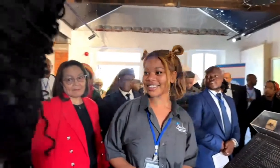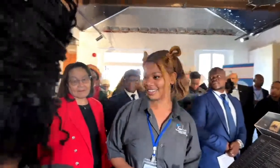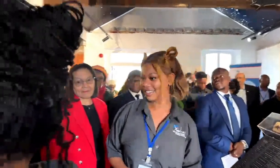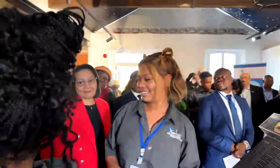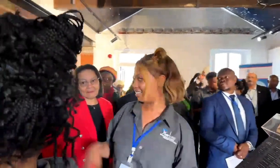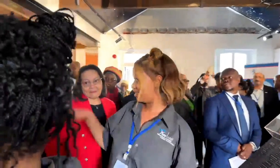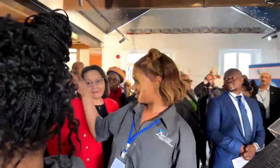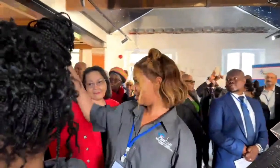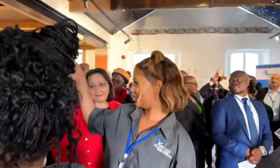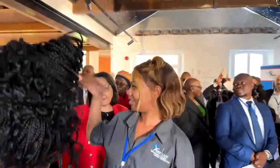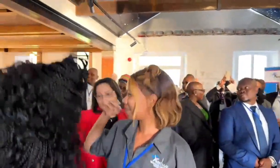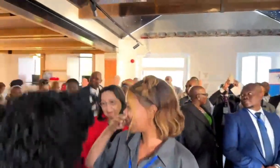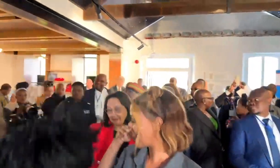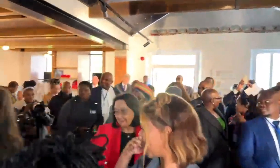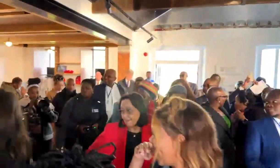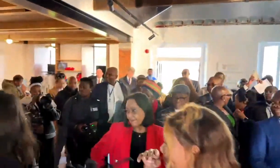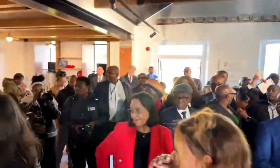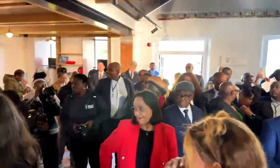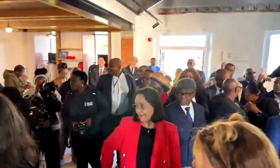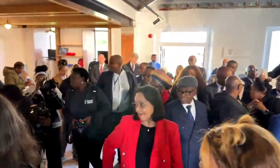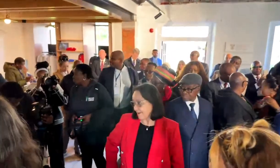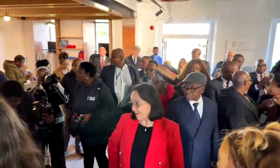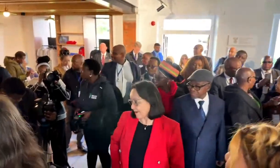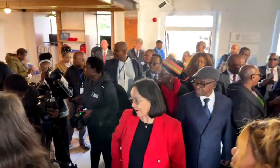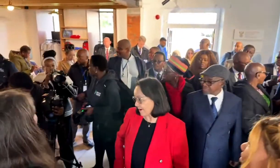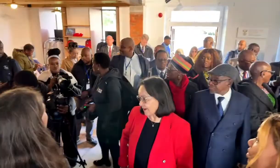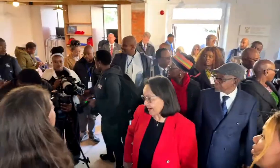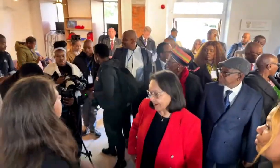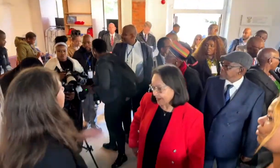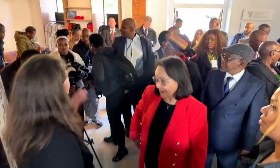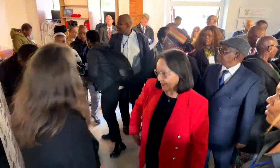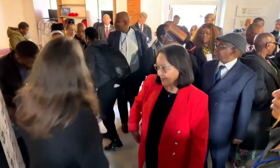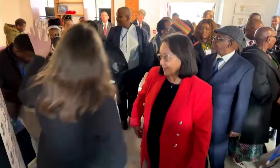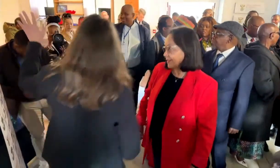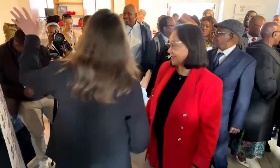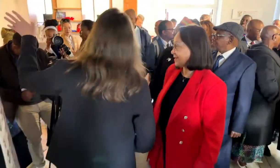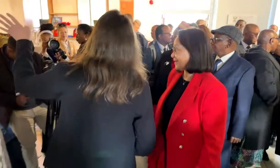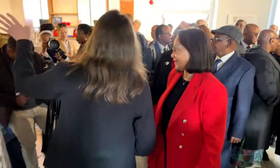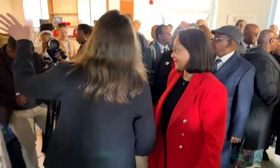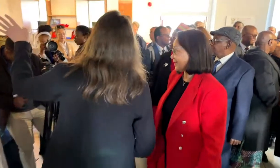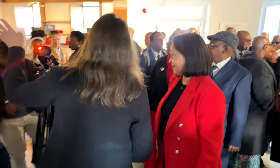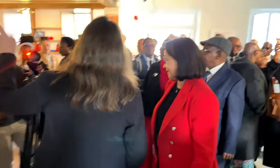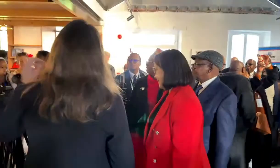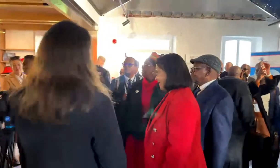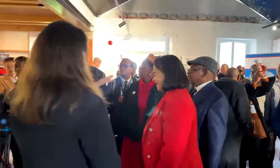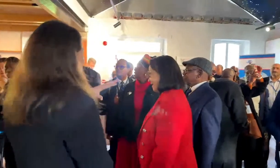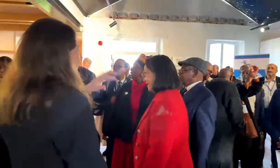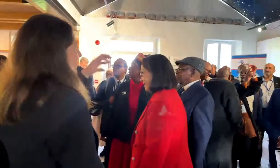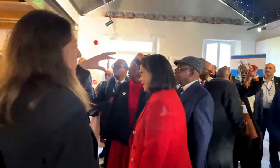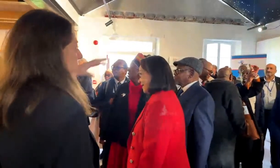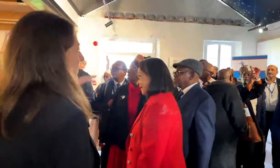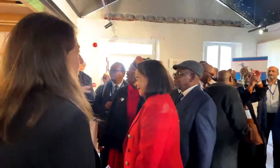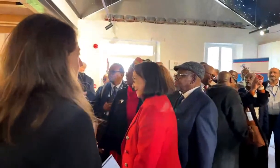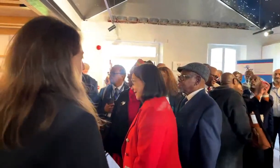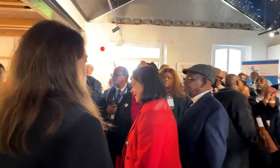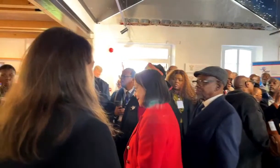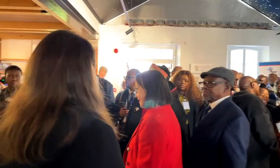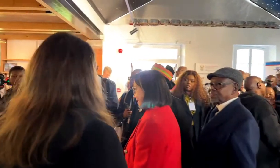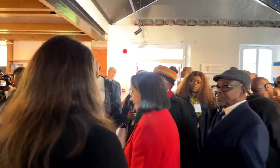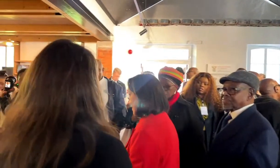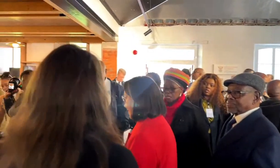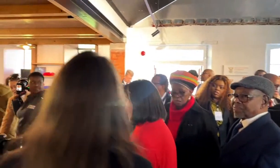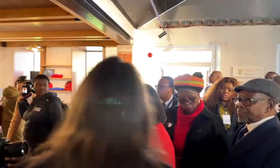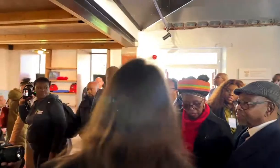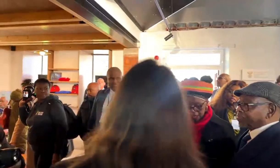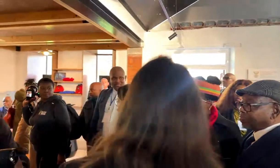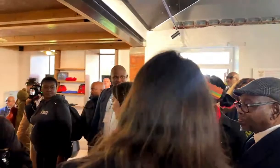We are now heading over to our son, to Gideon. So the summary is relatively small. I think it'll just be the group with